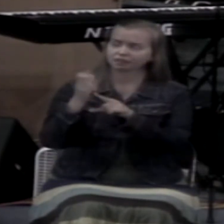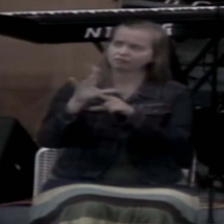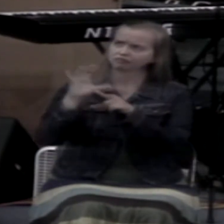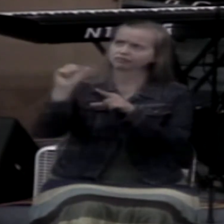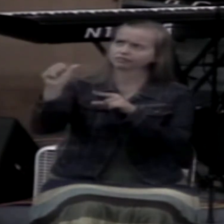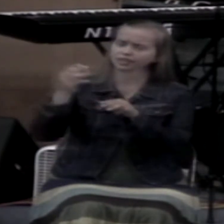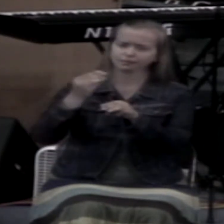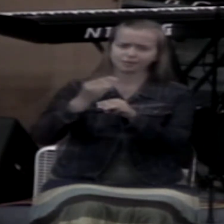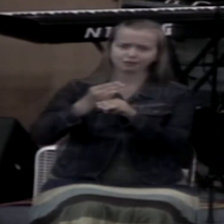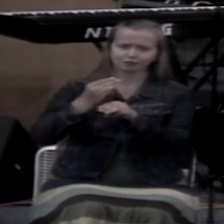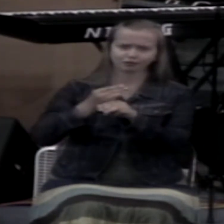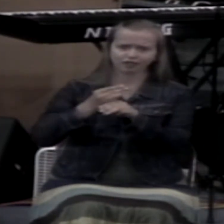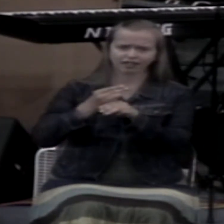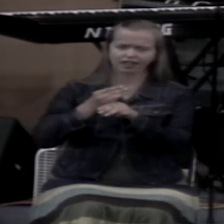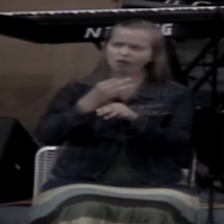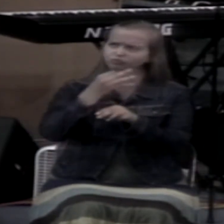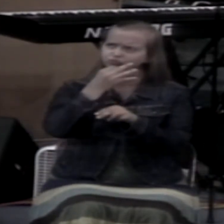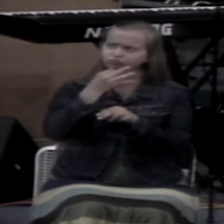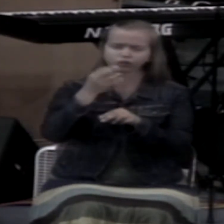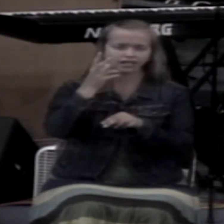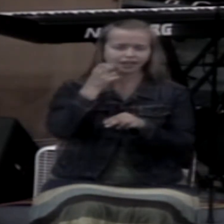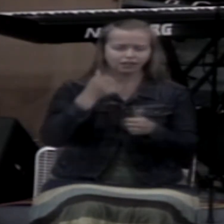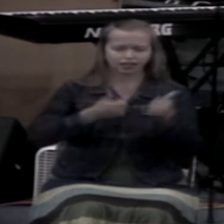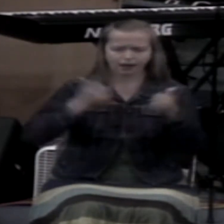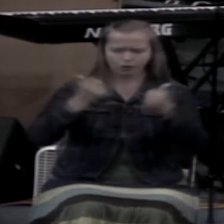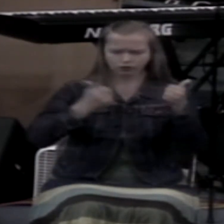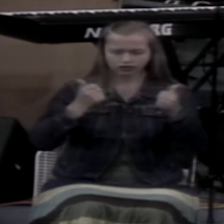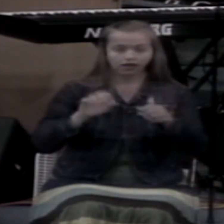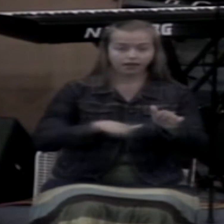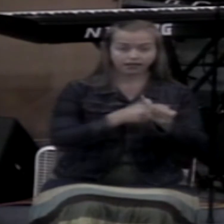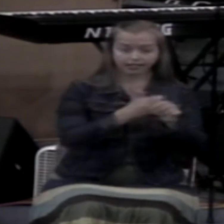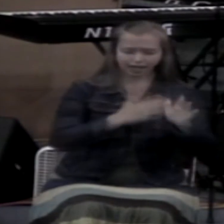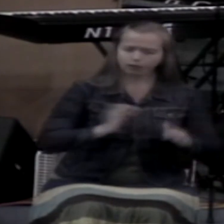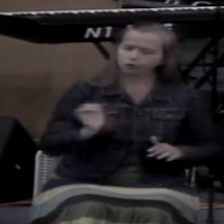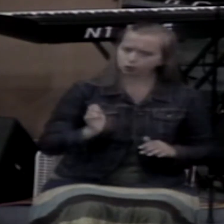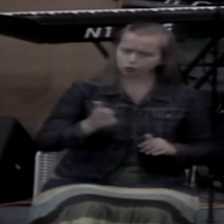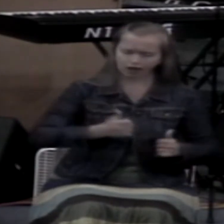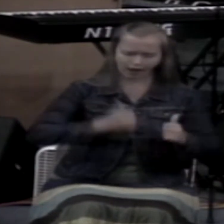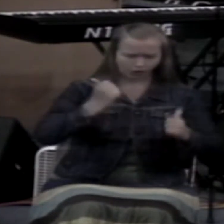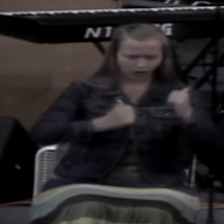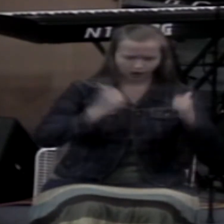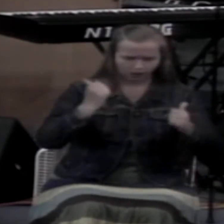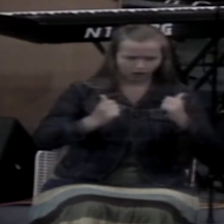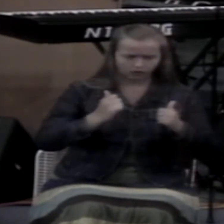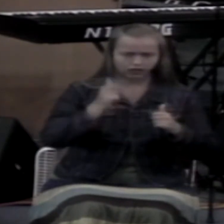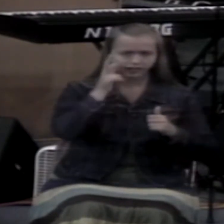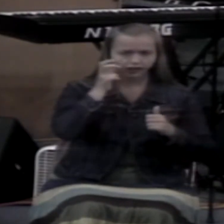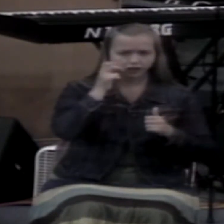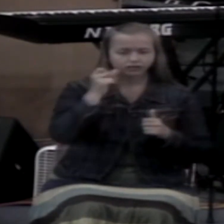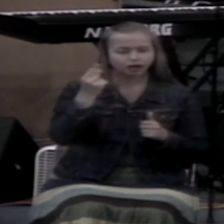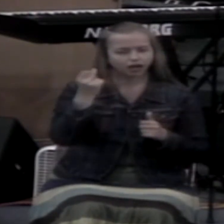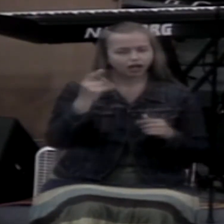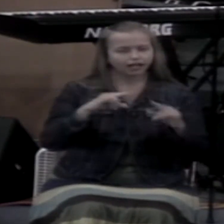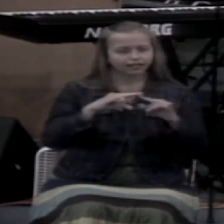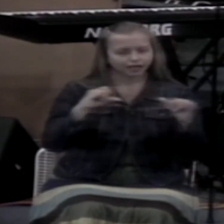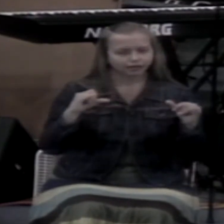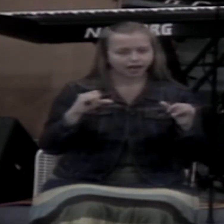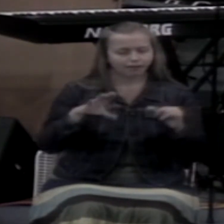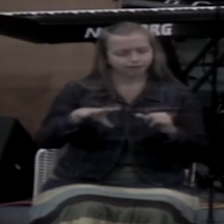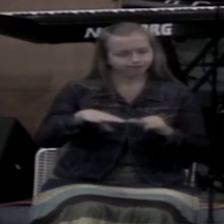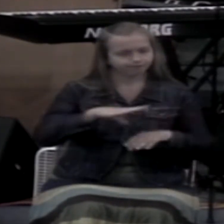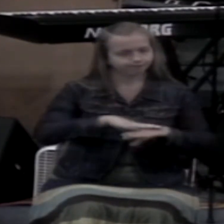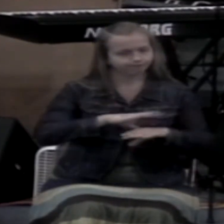of time also talking to us about our human spirit, the human side, the works of the